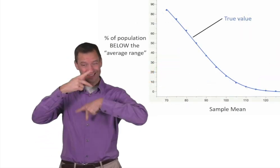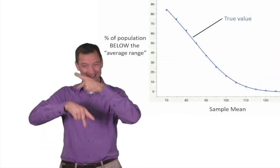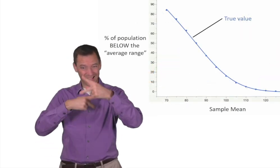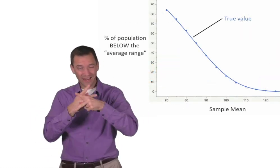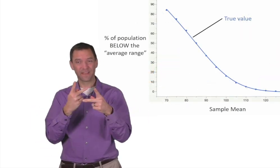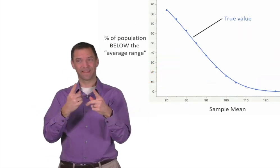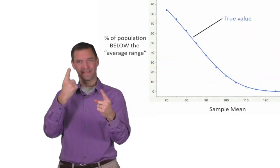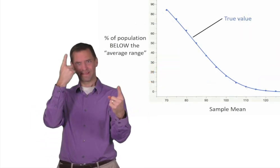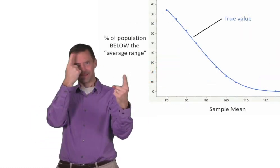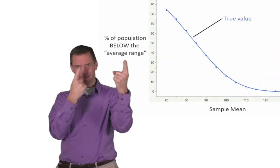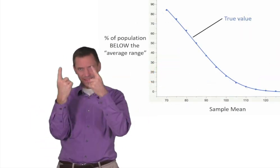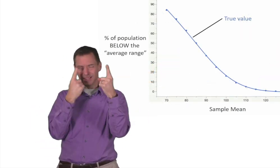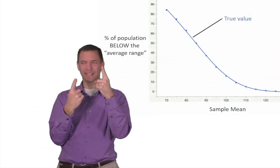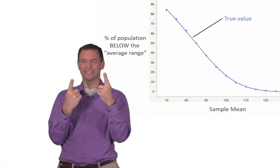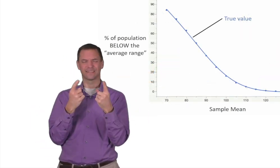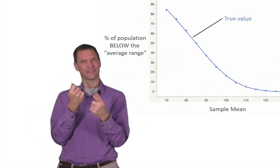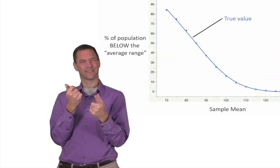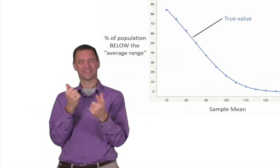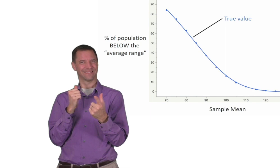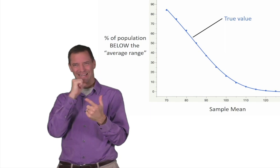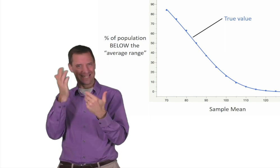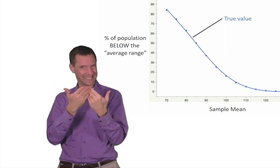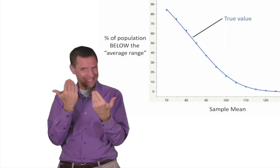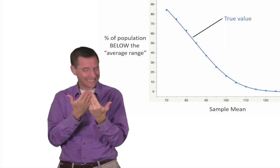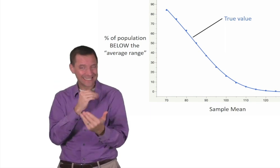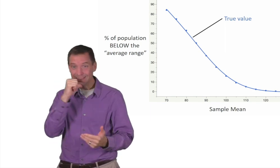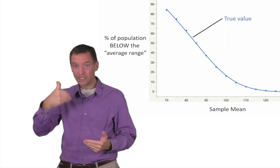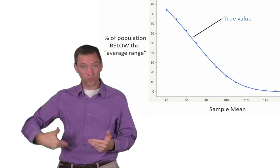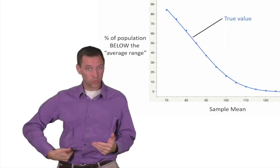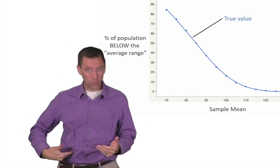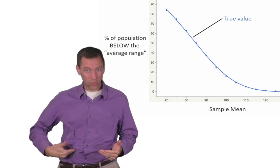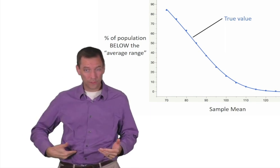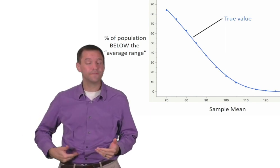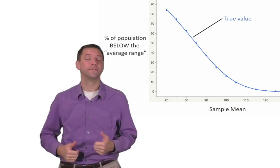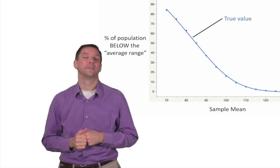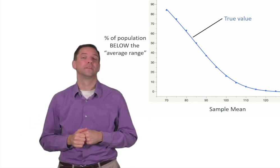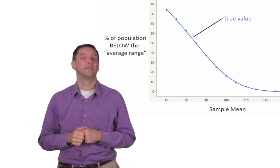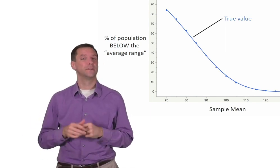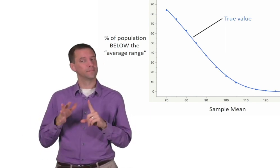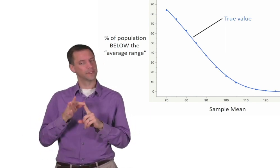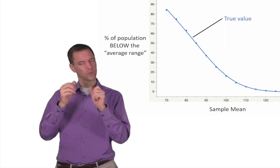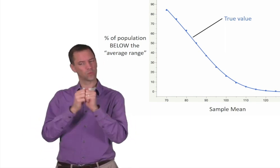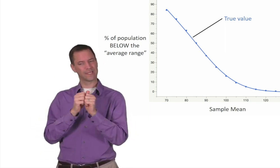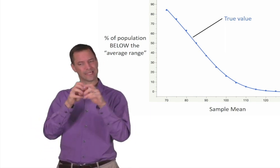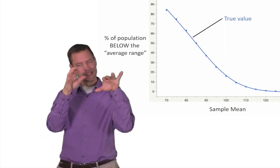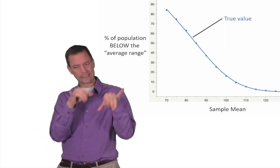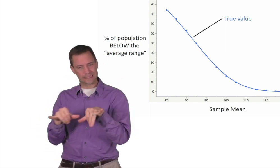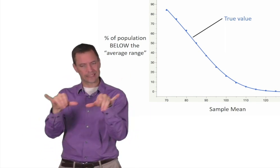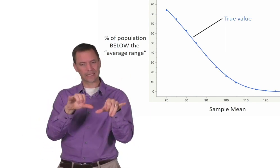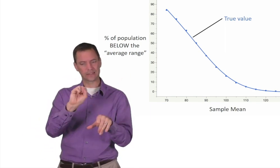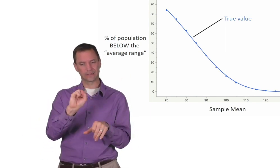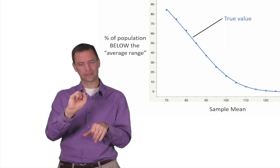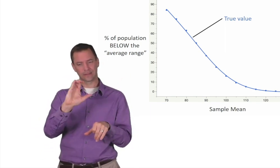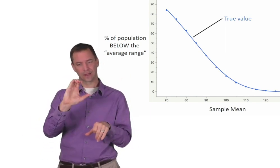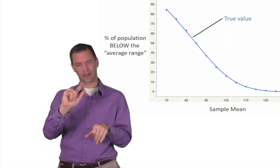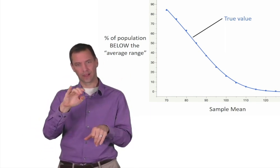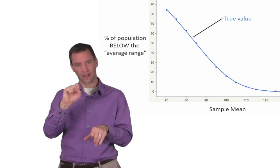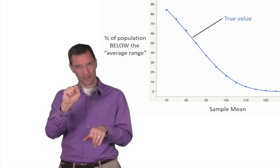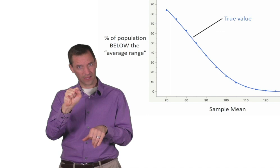I think that part of the challenge with this kind of thinking is that it's really not easy or intuitive, particularly when we're talking